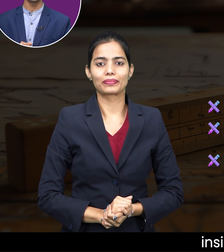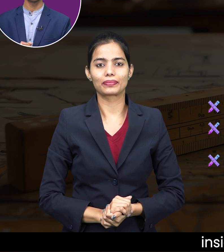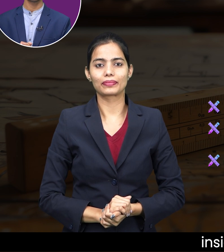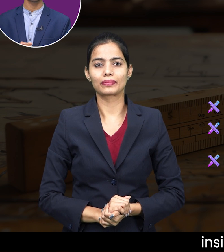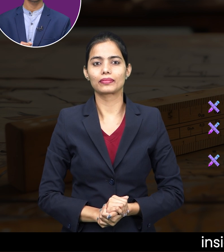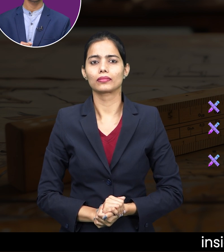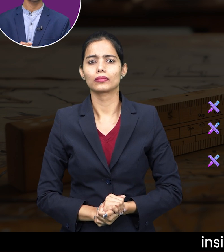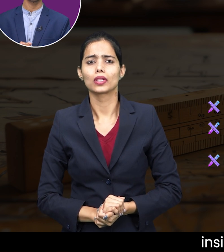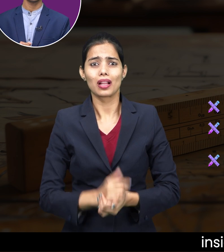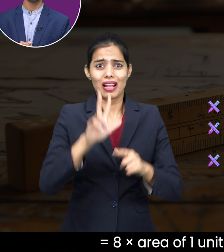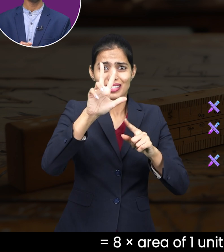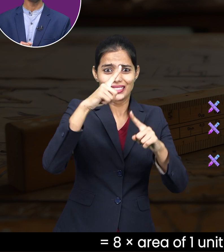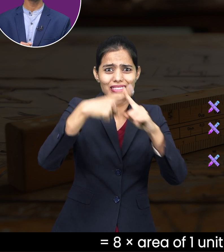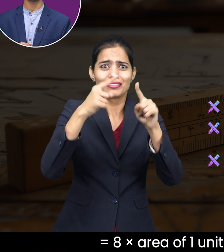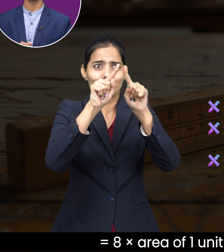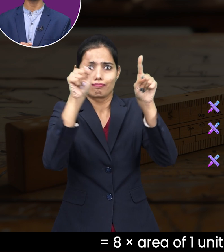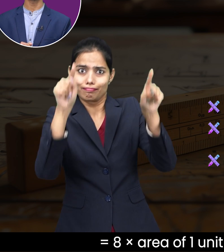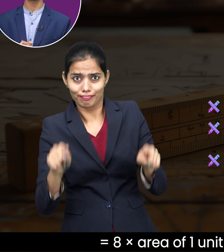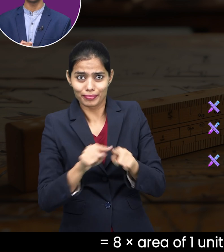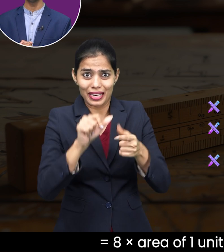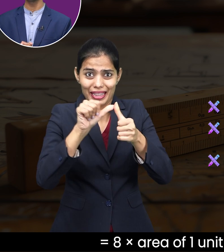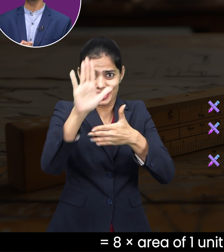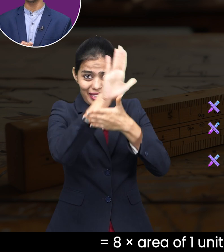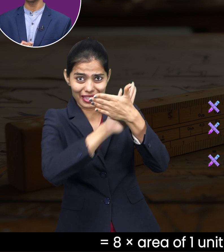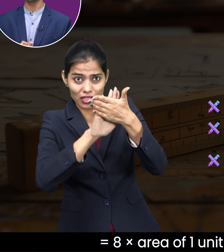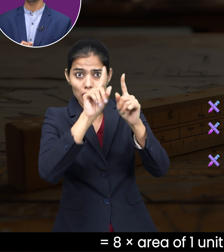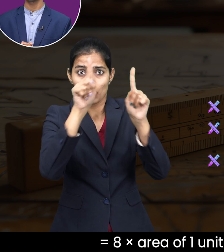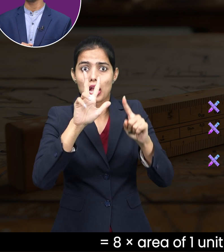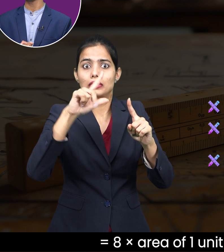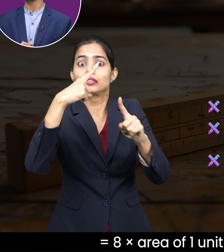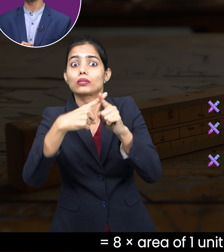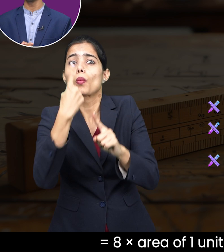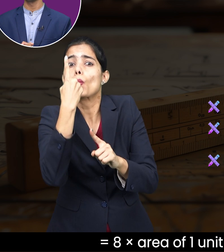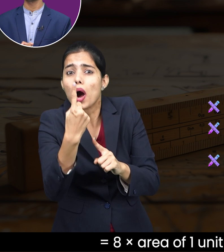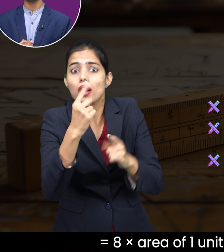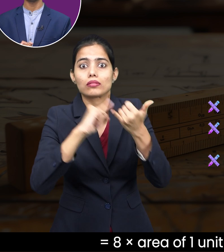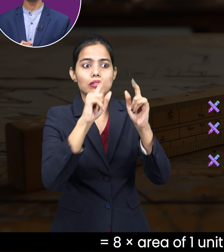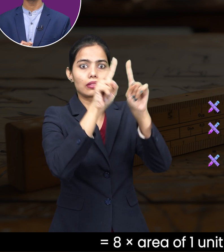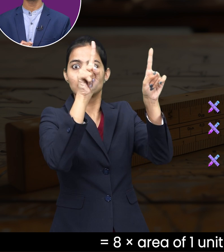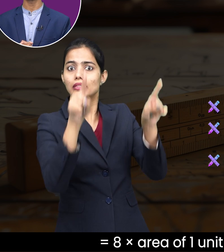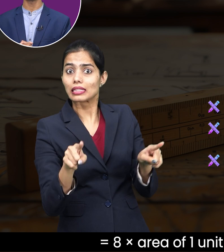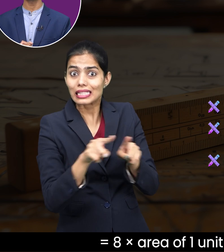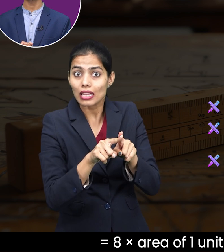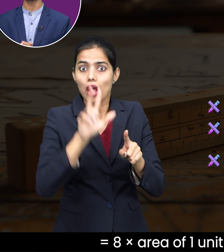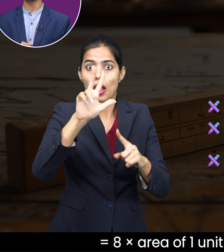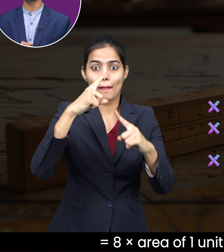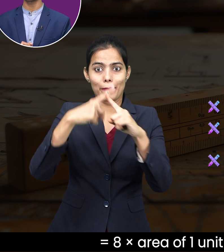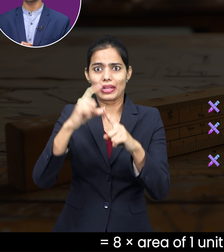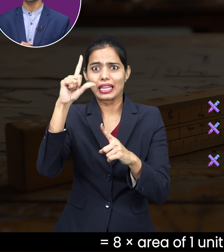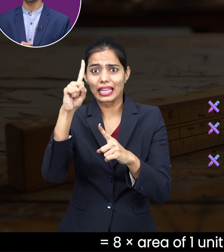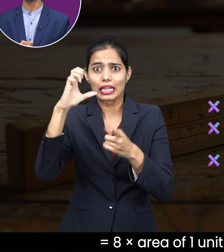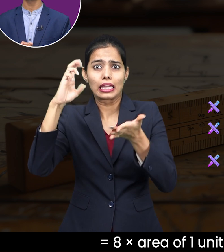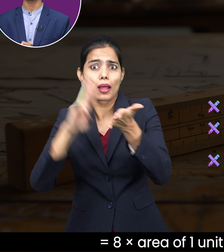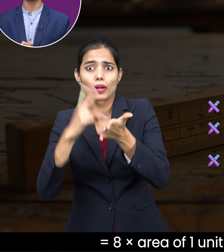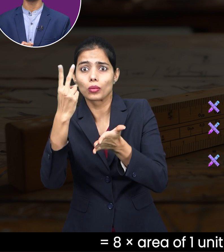equals to 8 into area of 1 unit square is equal to 8 into 1 centimeter